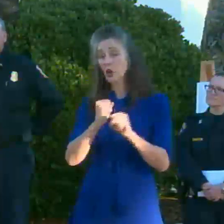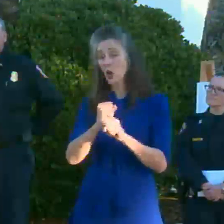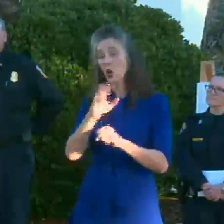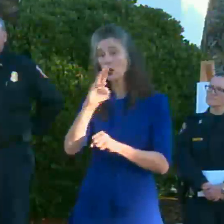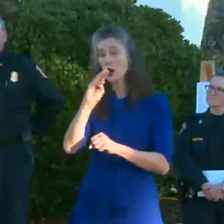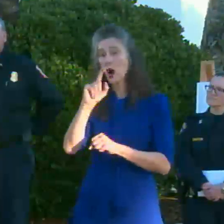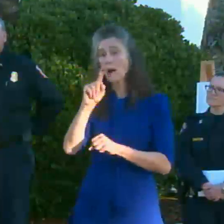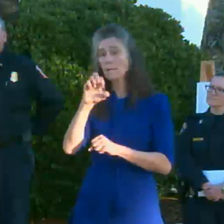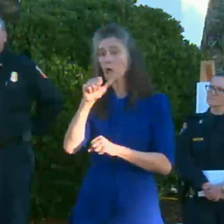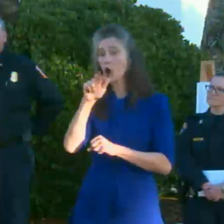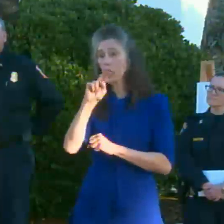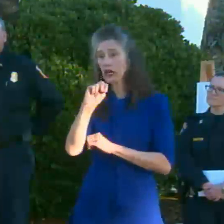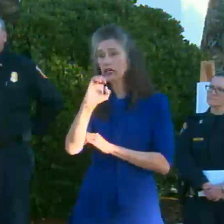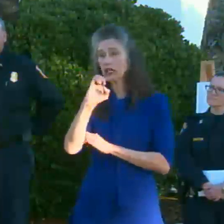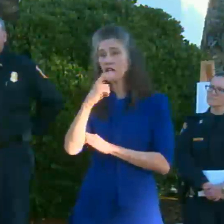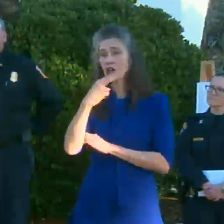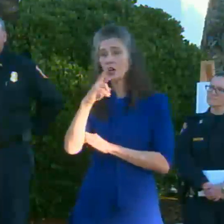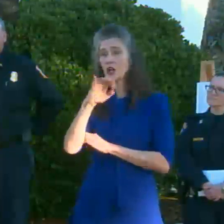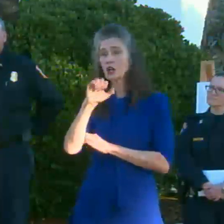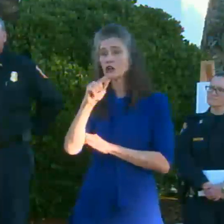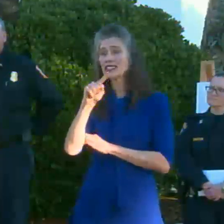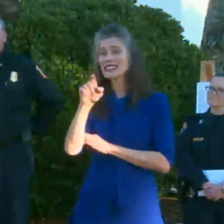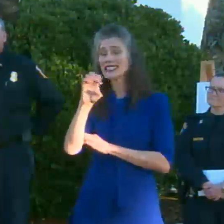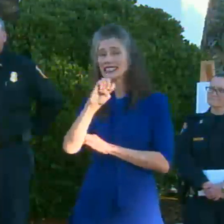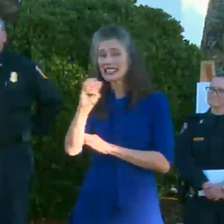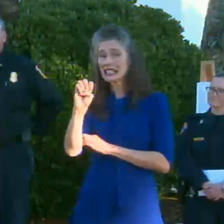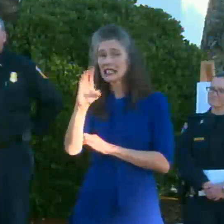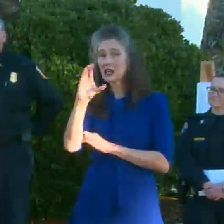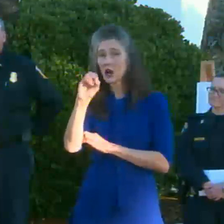Morgan Christine Corey,